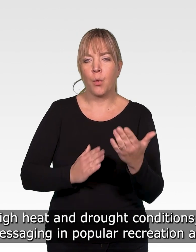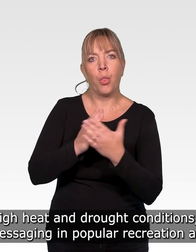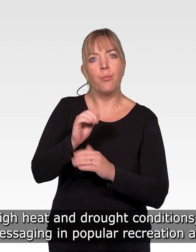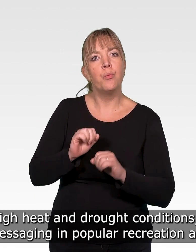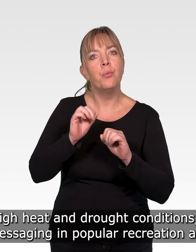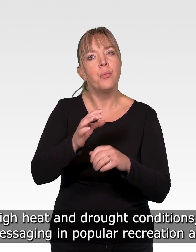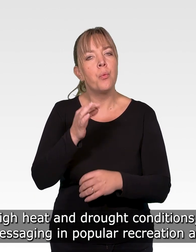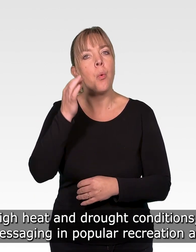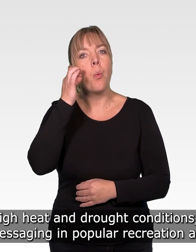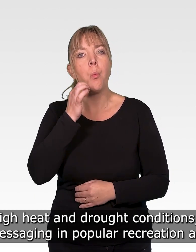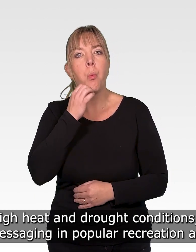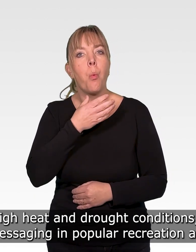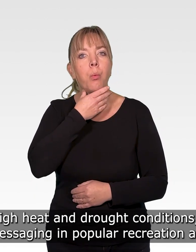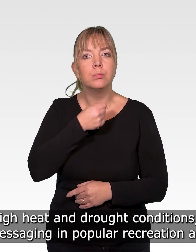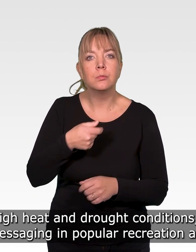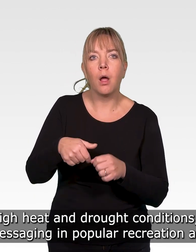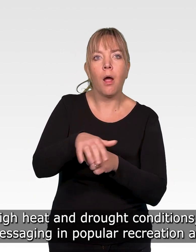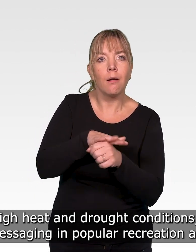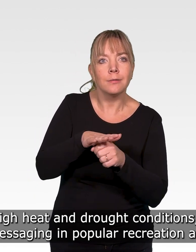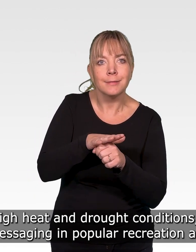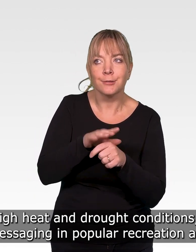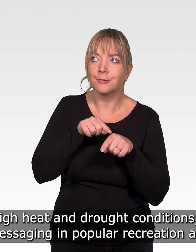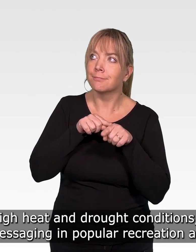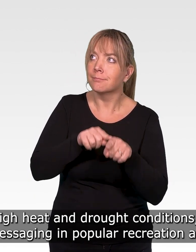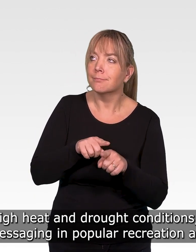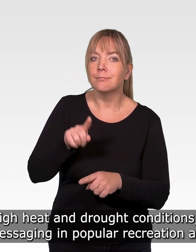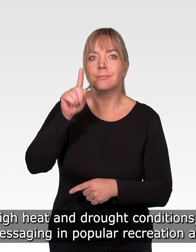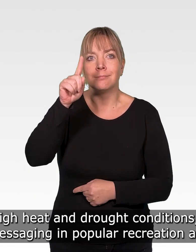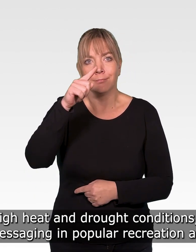During high heat and drought conditions,